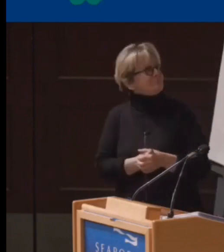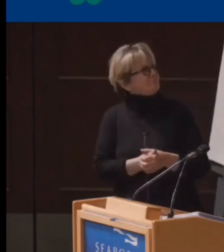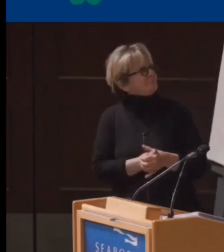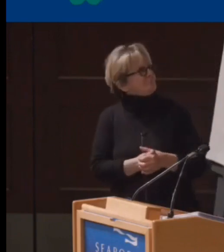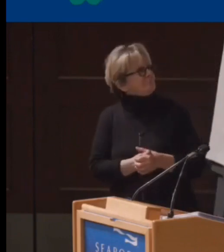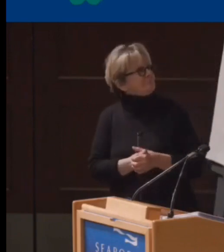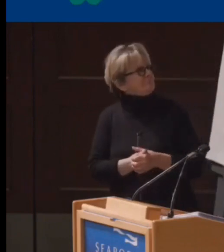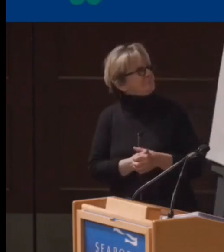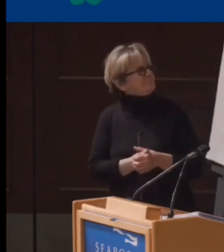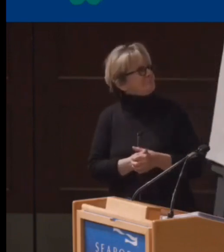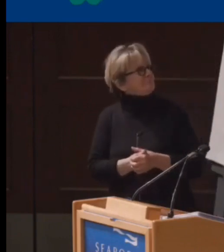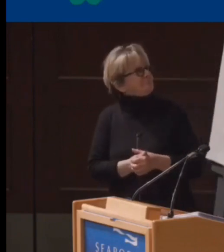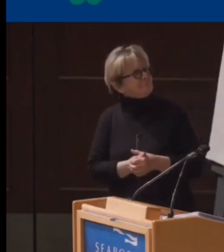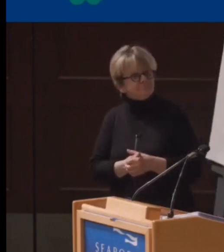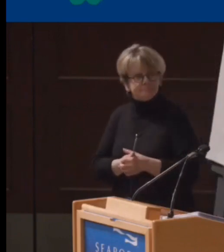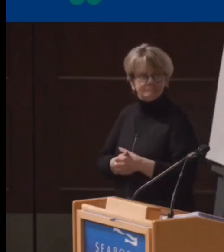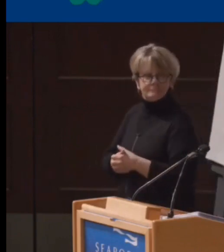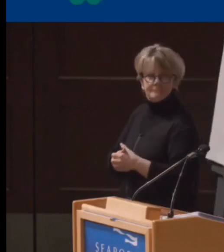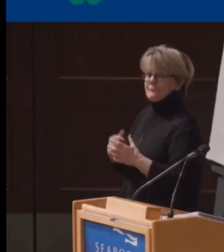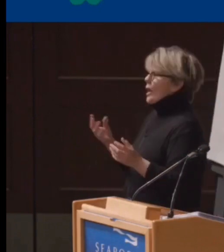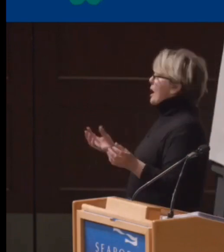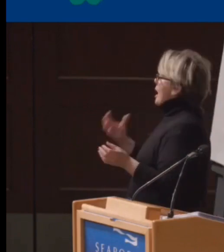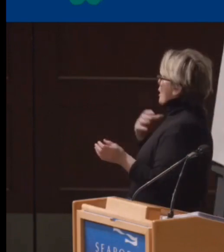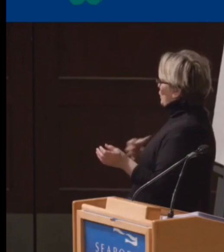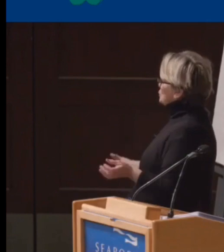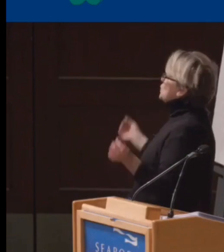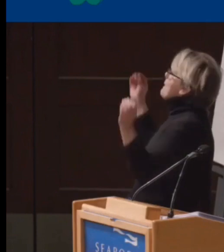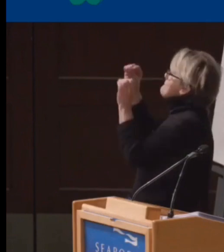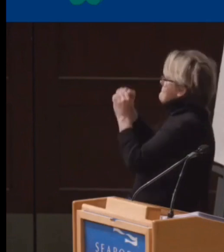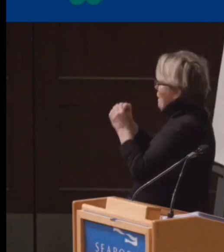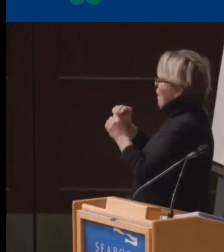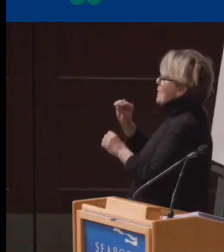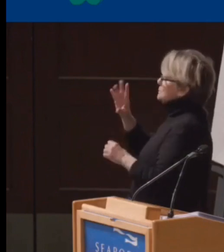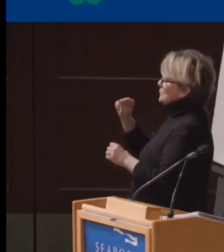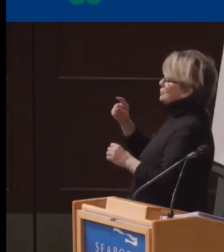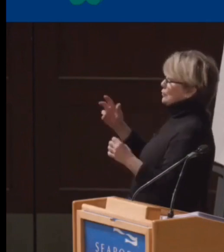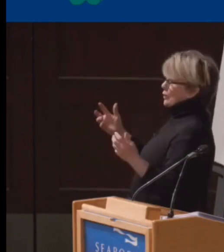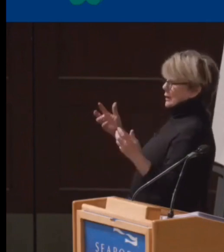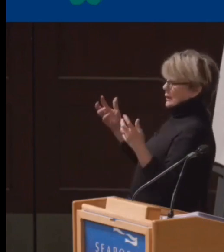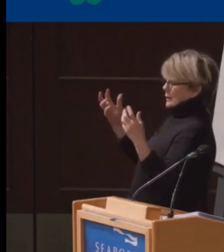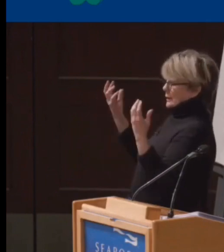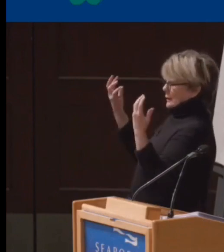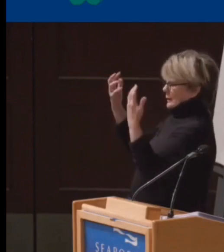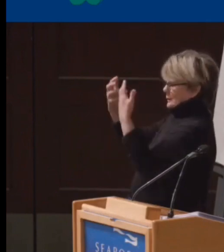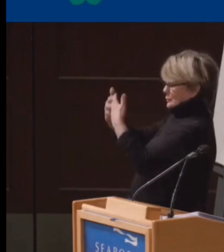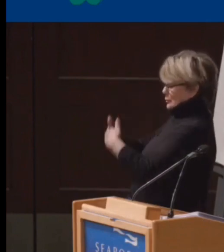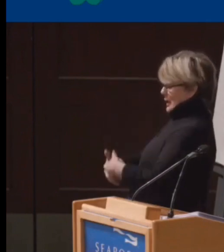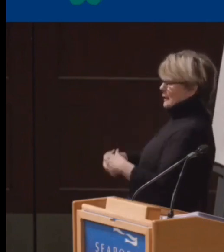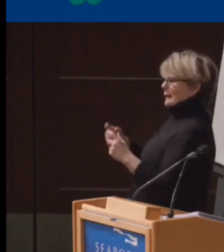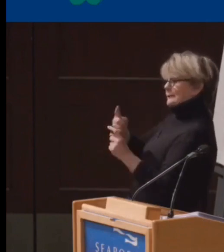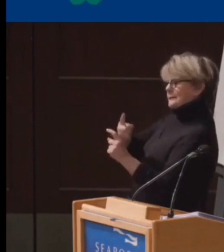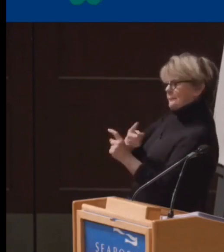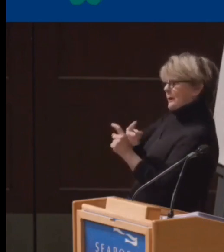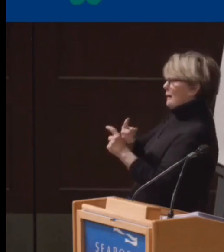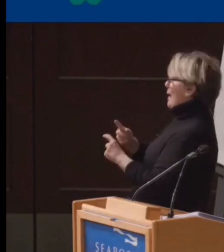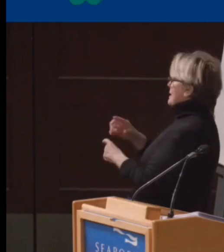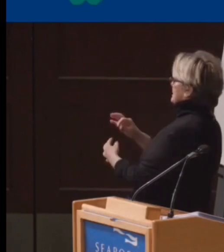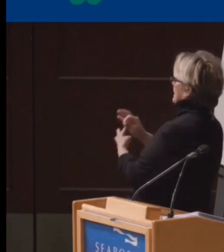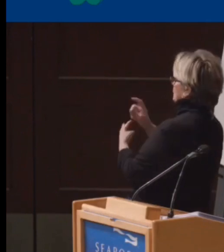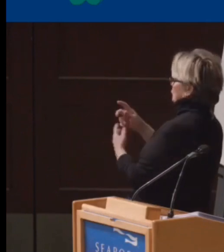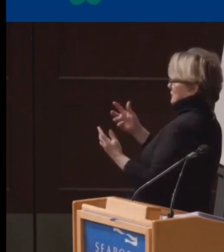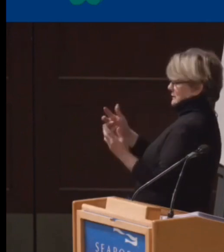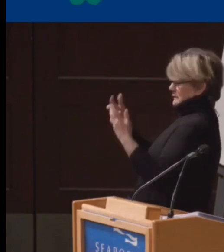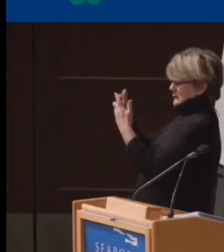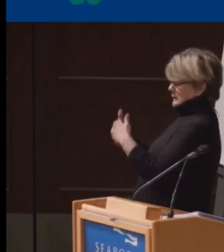I just wish more sports programs could integrate both special needs kids and typical athletes, and teach me